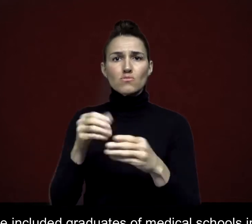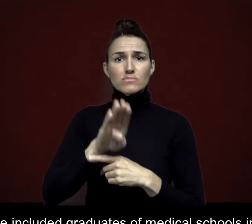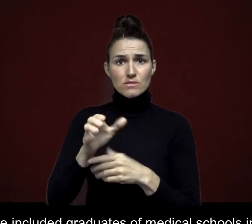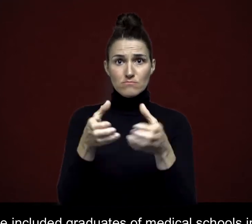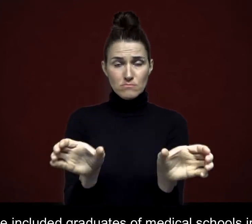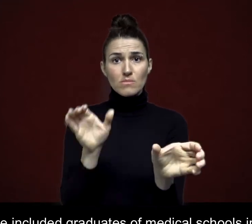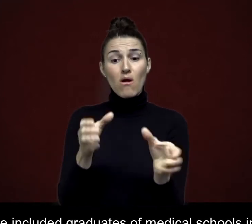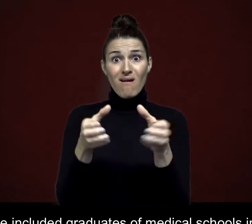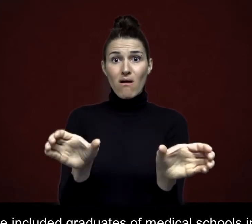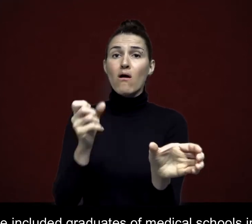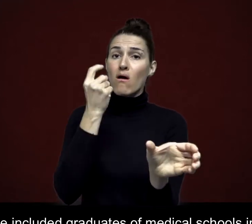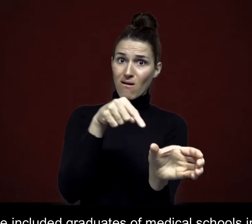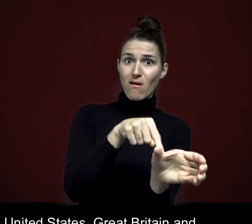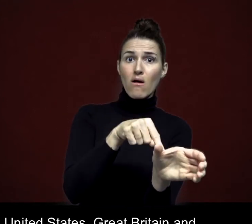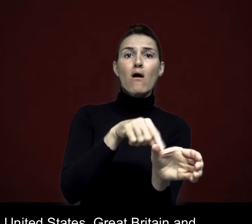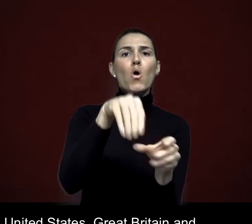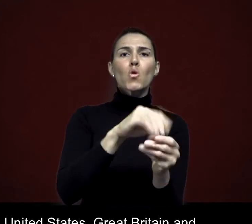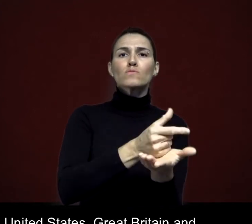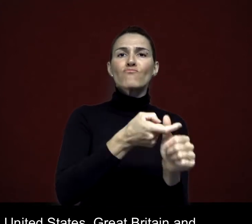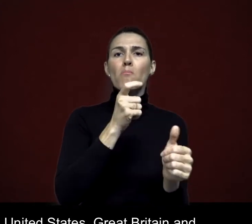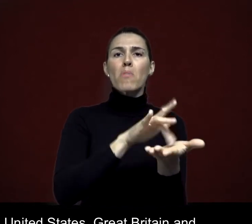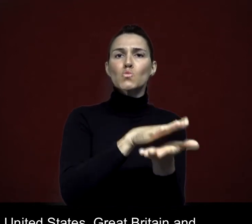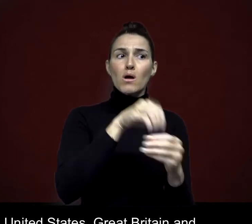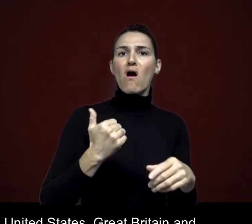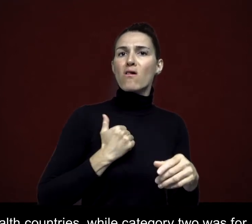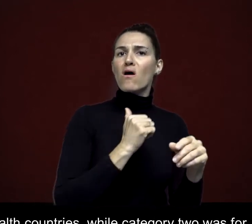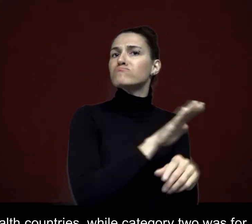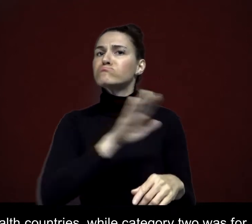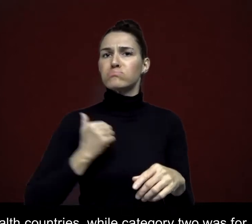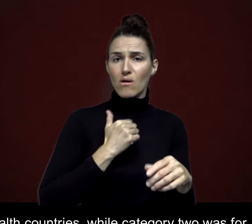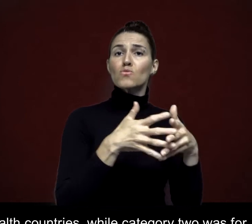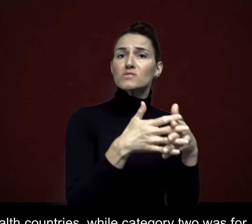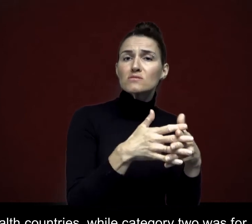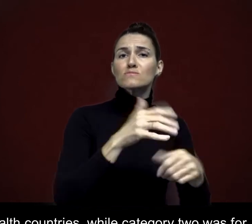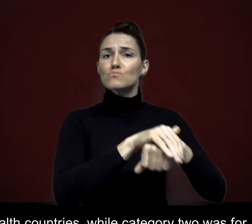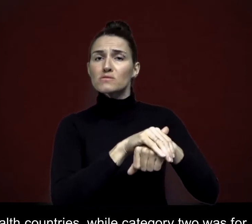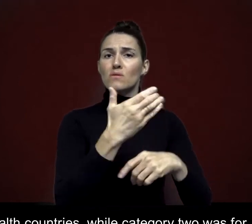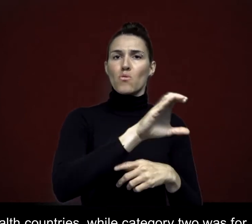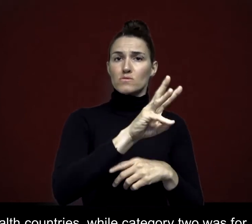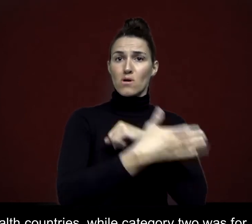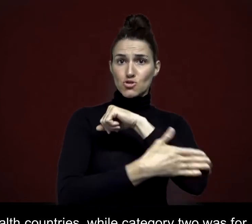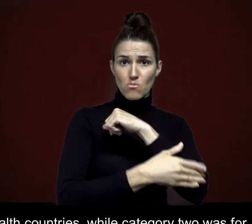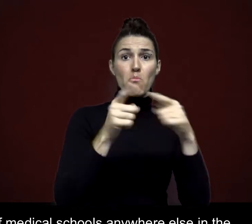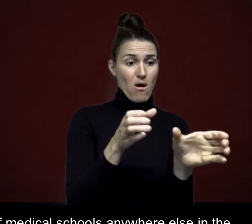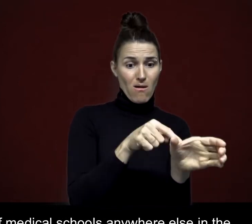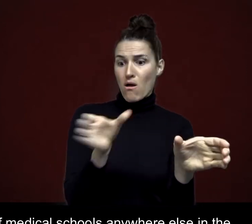included graduates of medical schools in Canada, the United States, Great Britain, and Commonwealth countries, while Category 2 was for graduates of medical